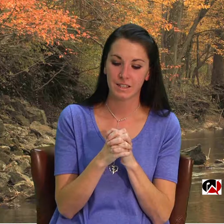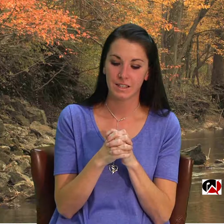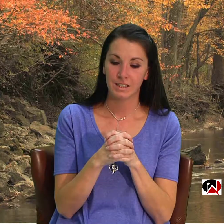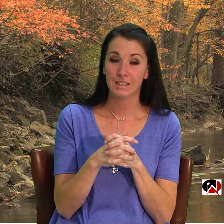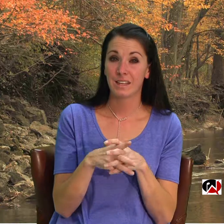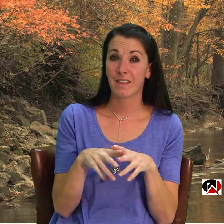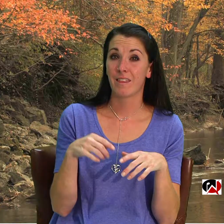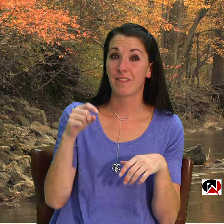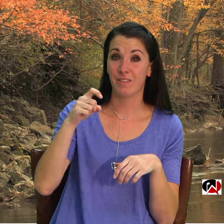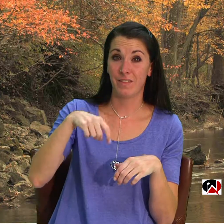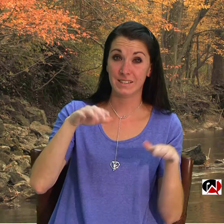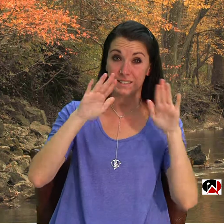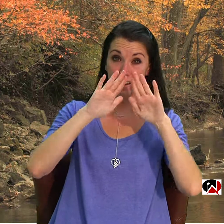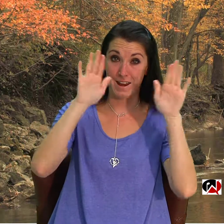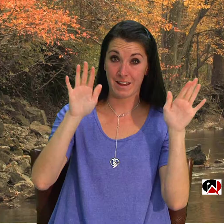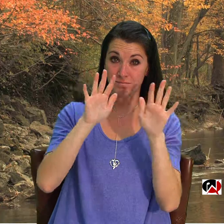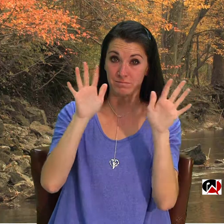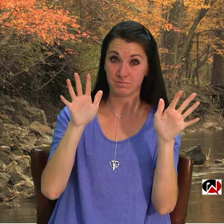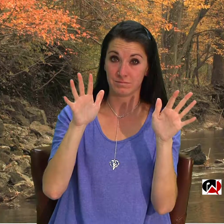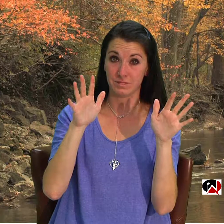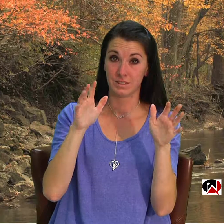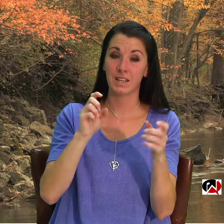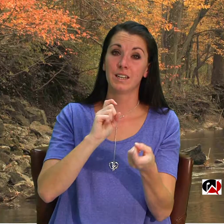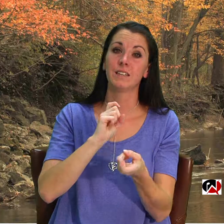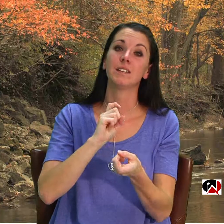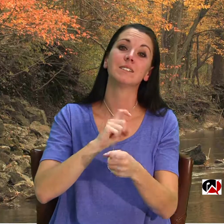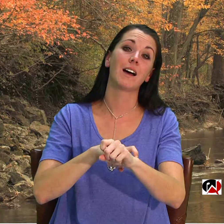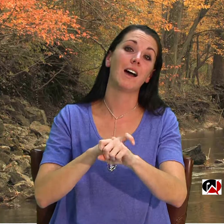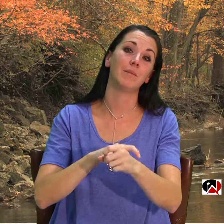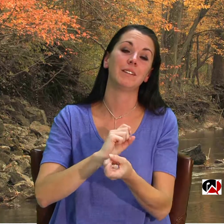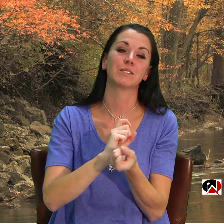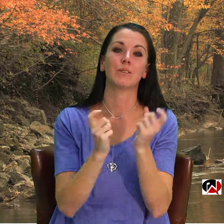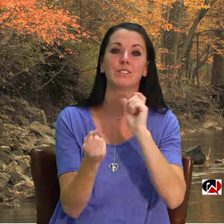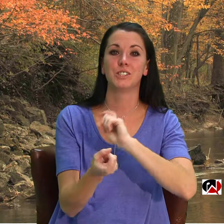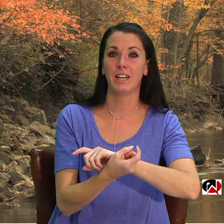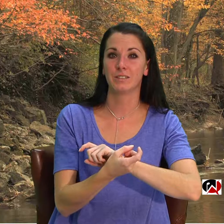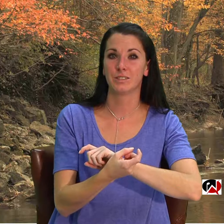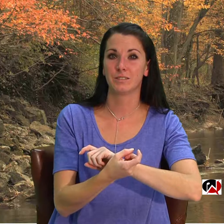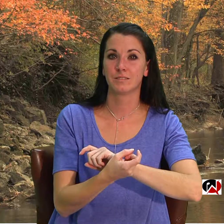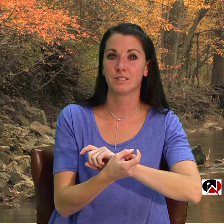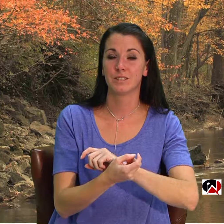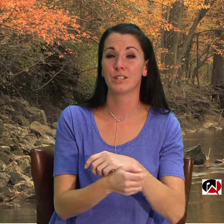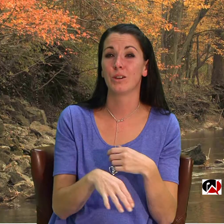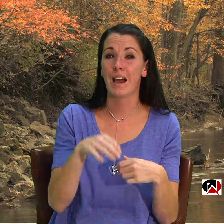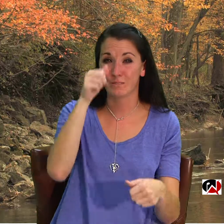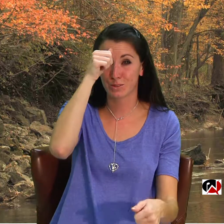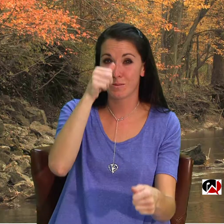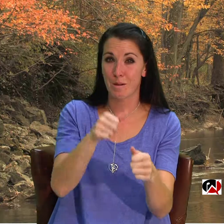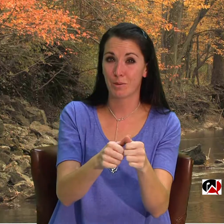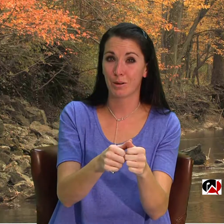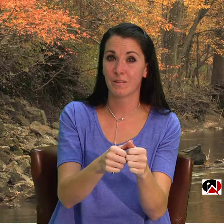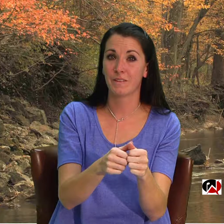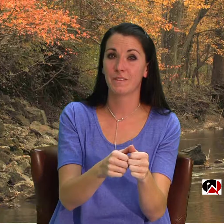Why time, you may ask? Well, let me explain. This